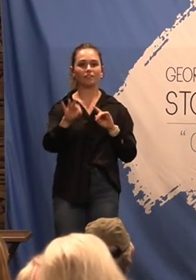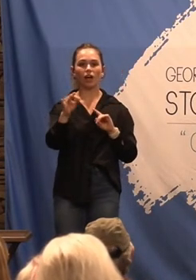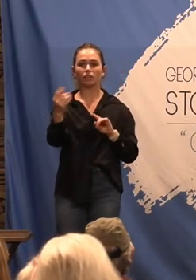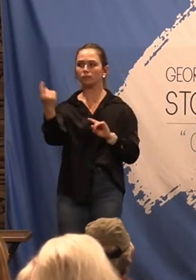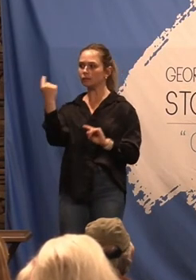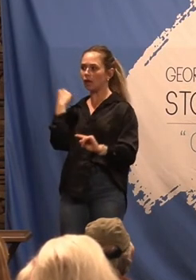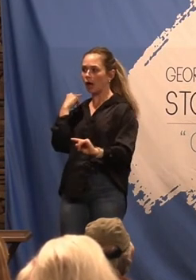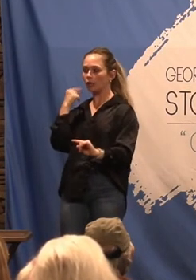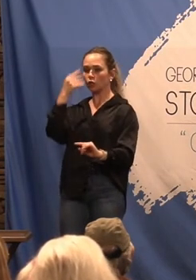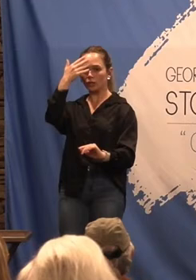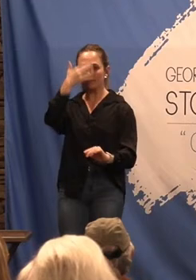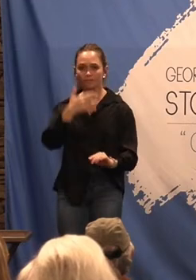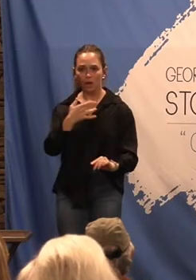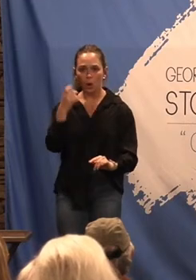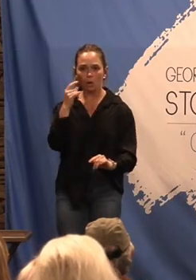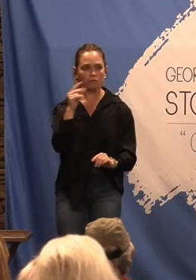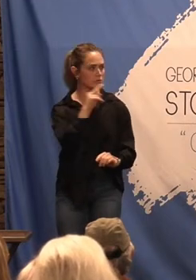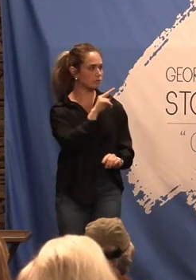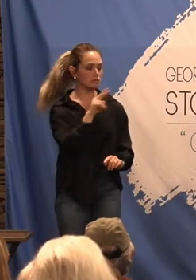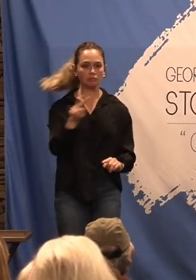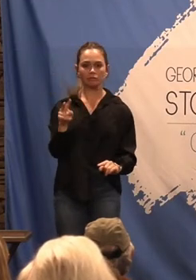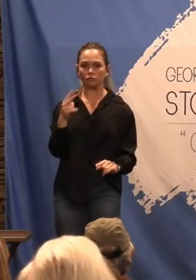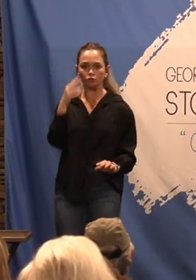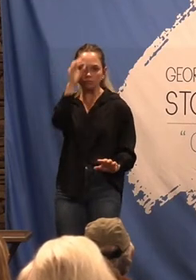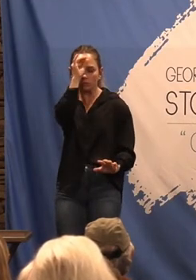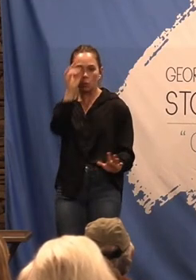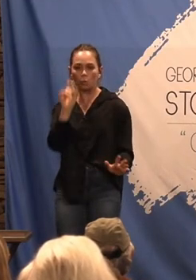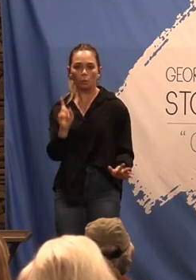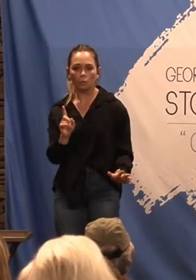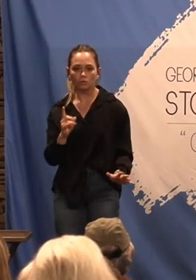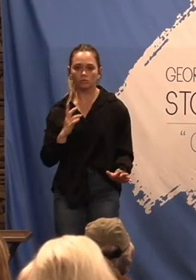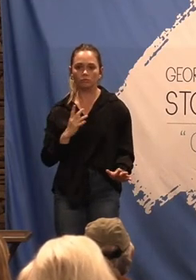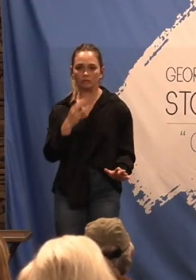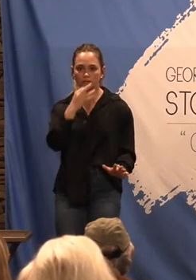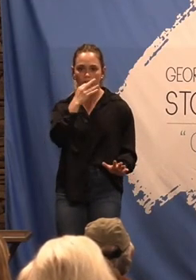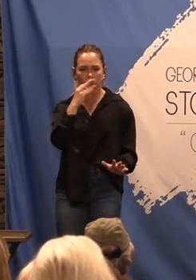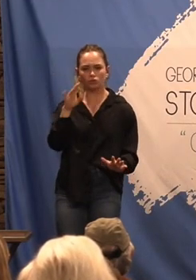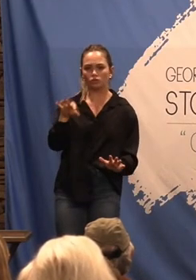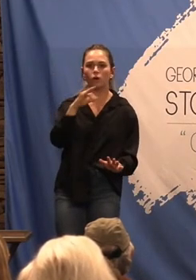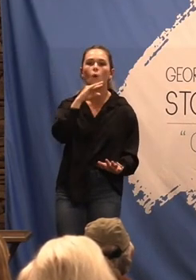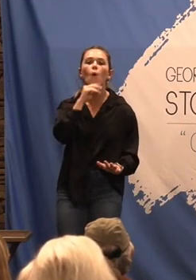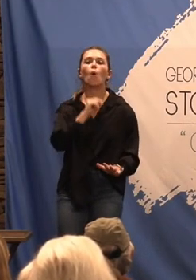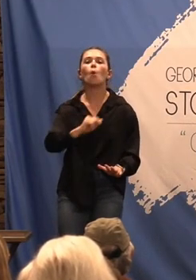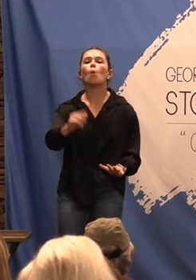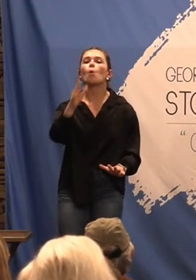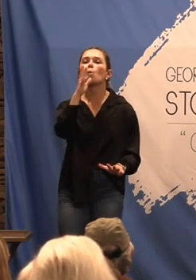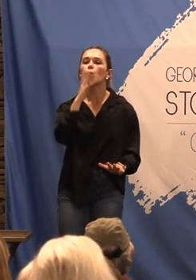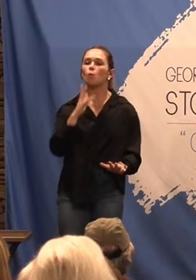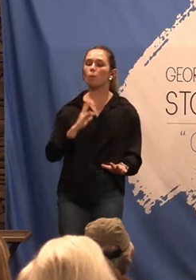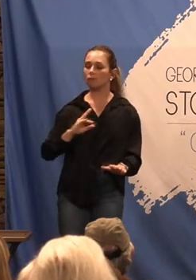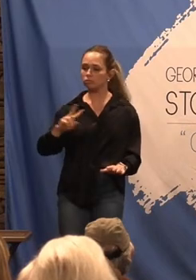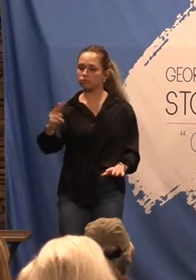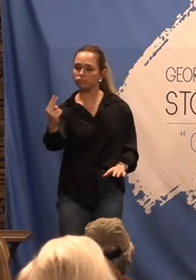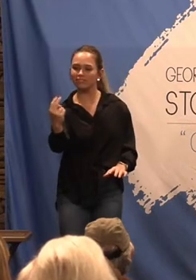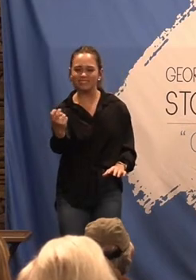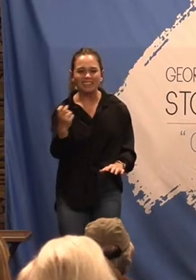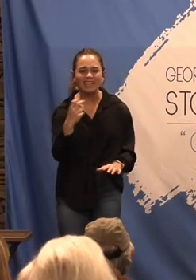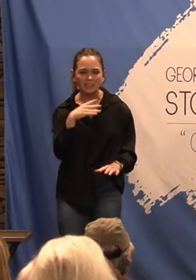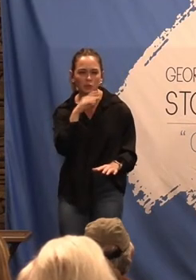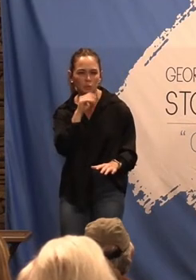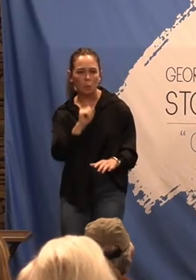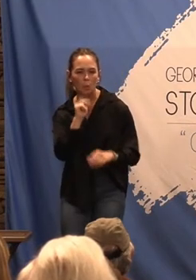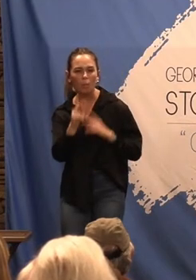her, in front of her, or on either side. Soon she came across an old woman sitting in the way that old people